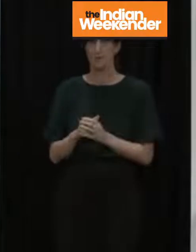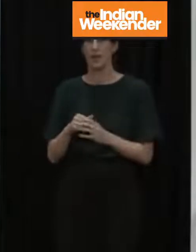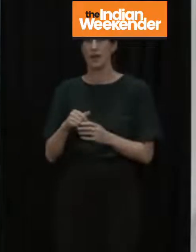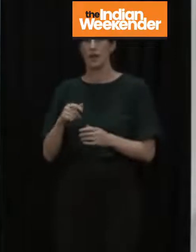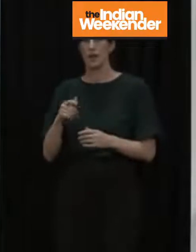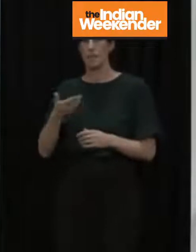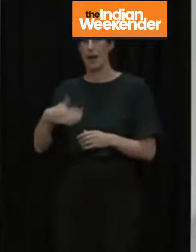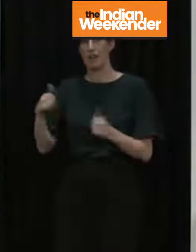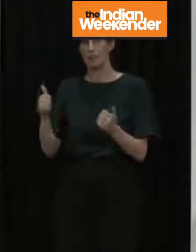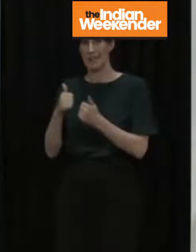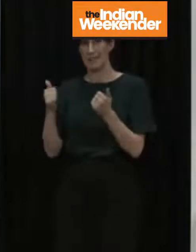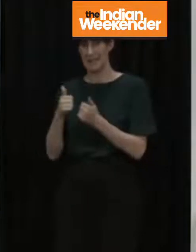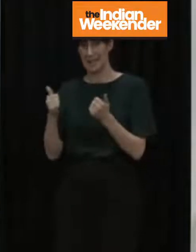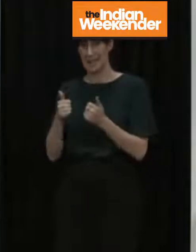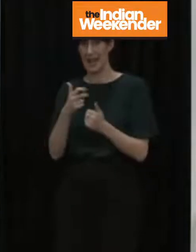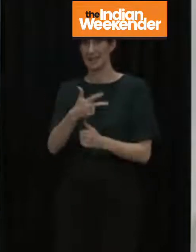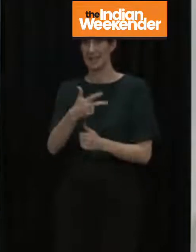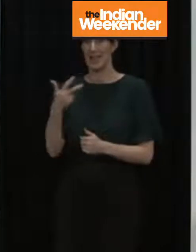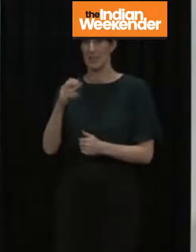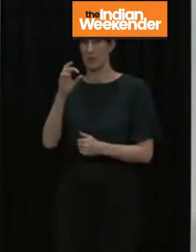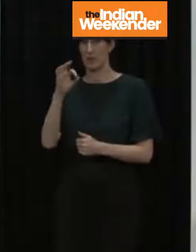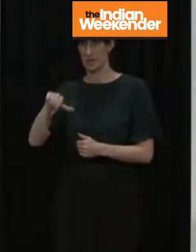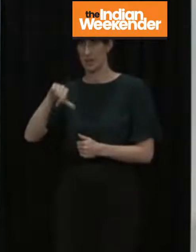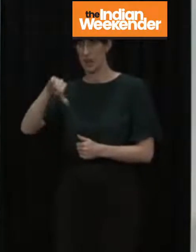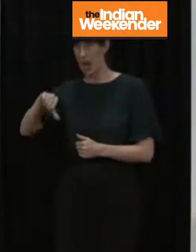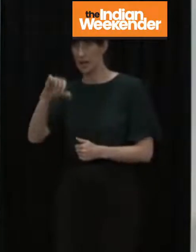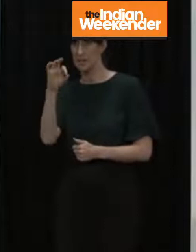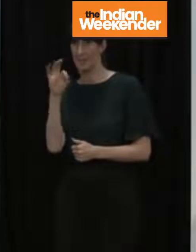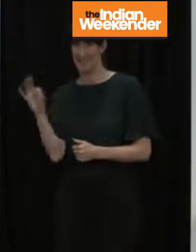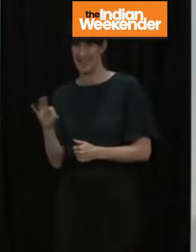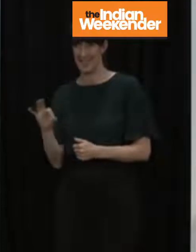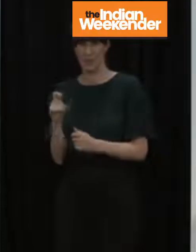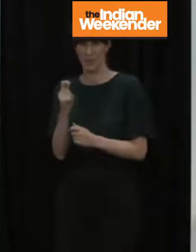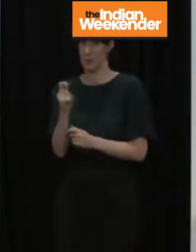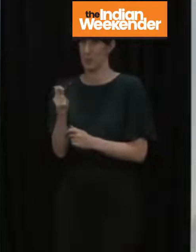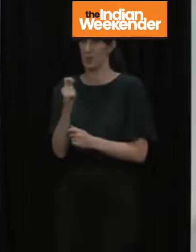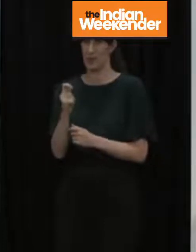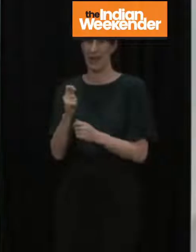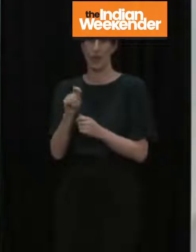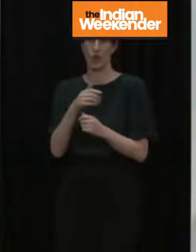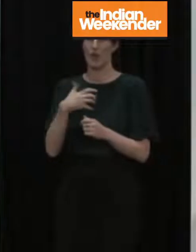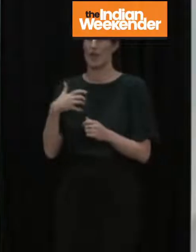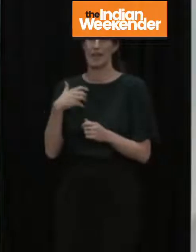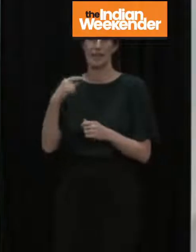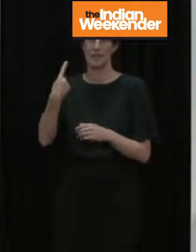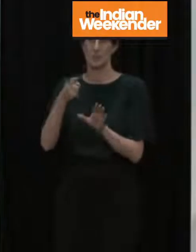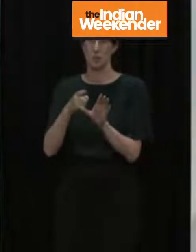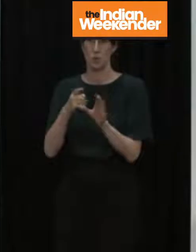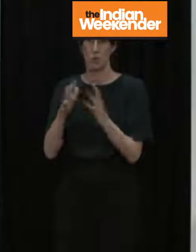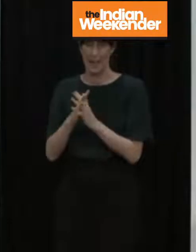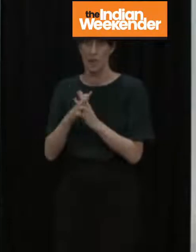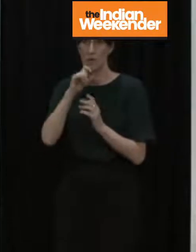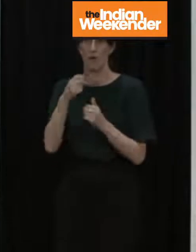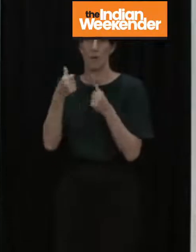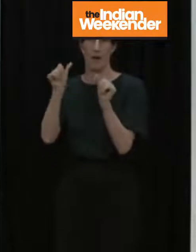88.9%, 2,293 doses away, and both of these should reach their milestones early next week. Only